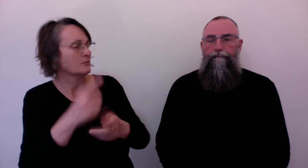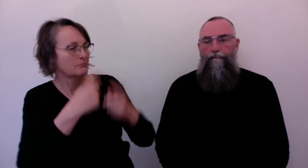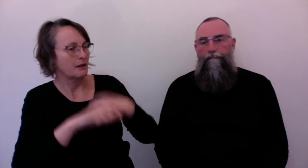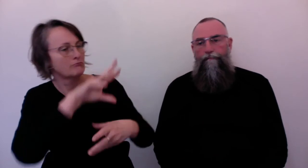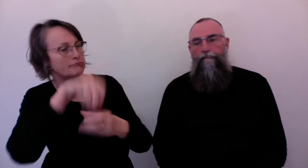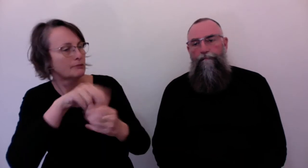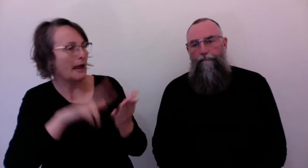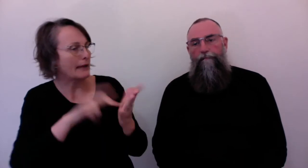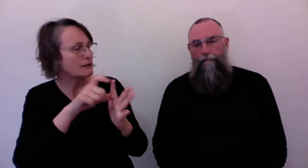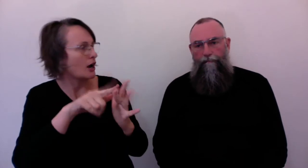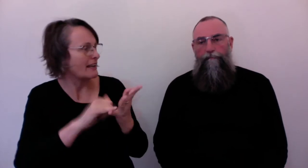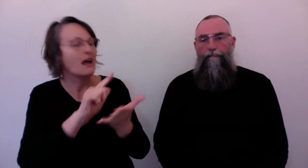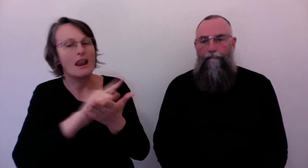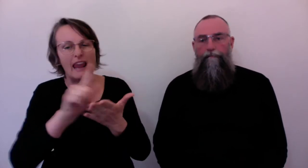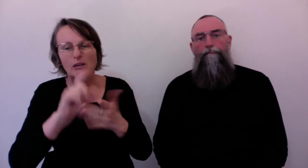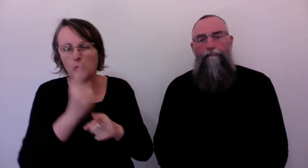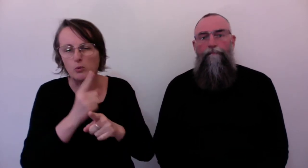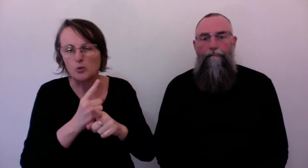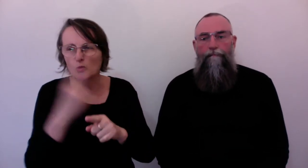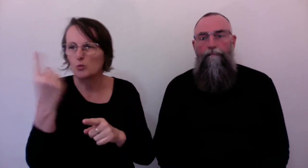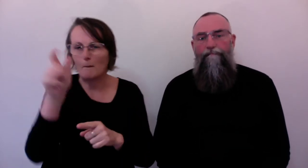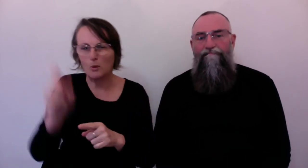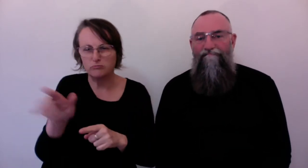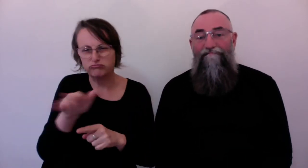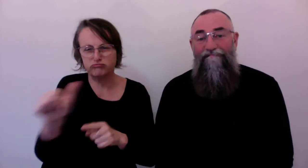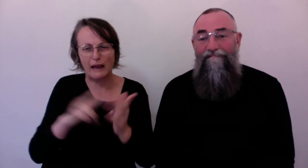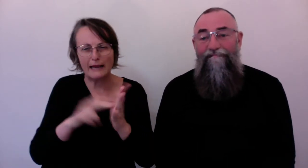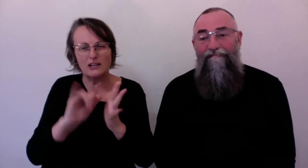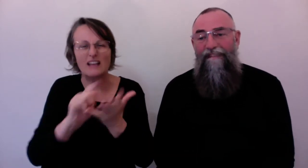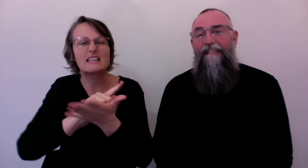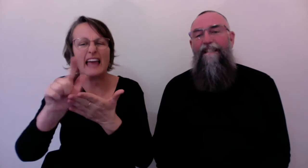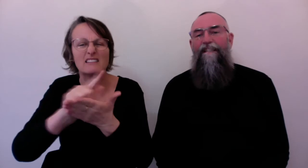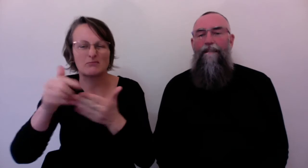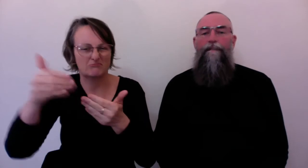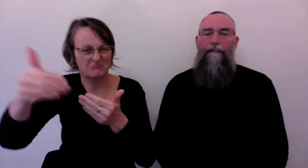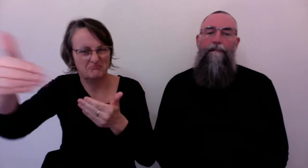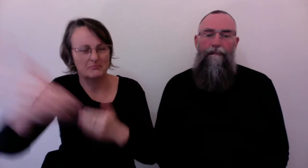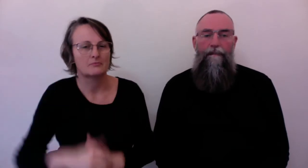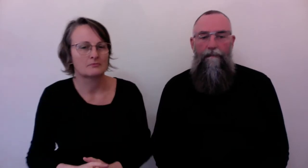expert on. No, it would have been before. But anyway. So at the top of your head, just The not coil. top of your head,